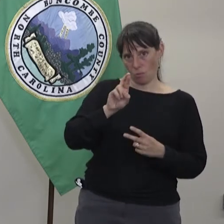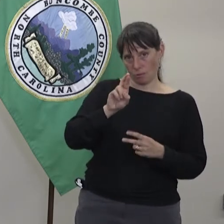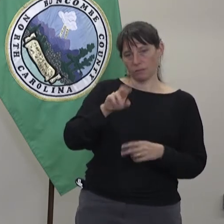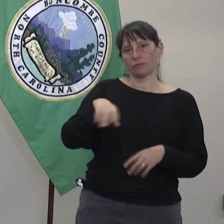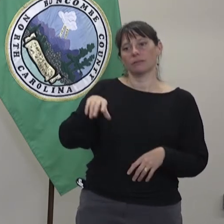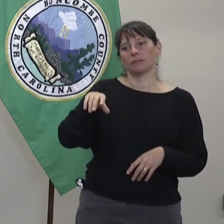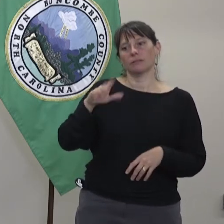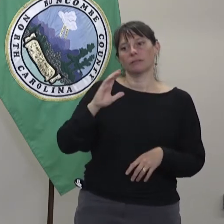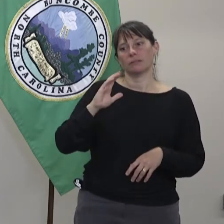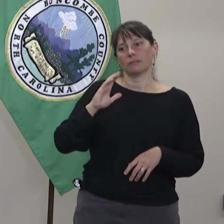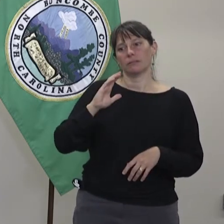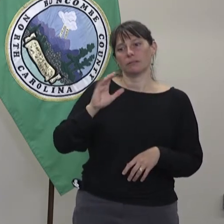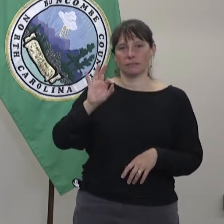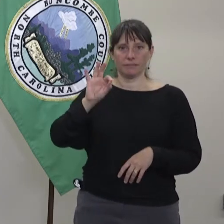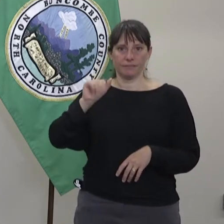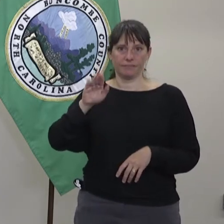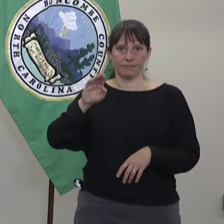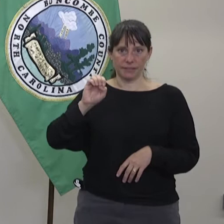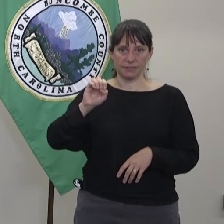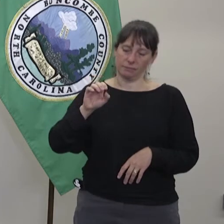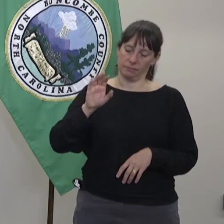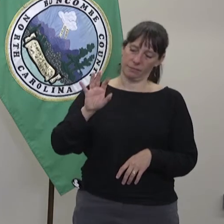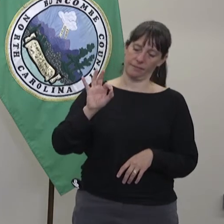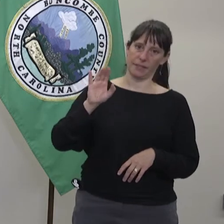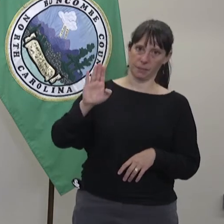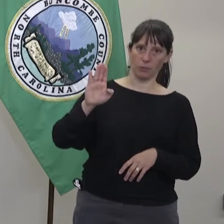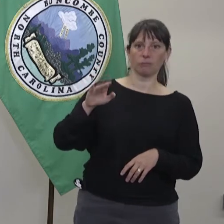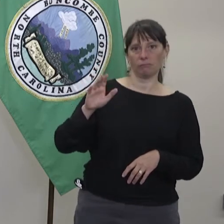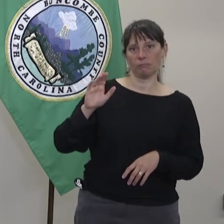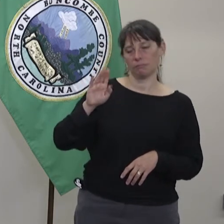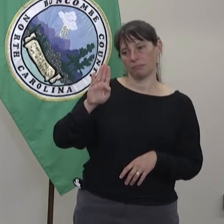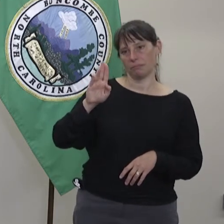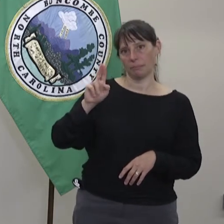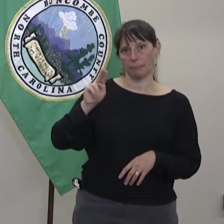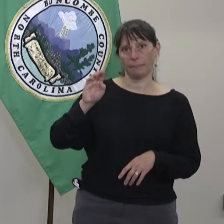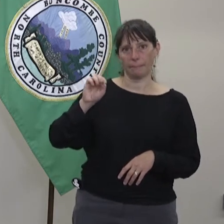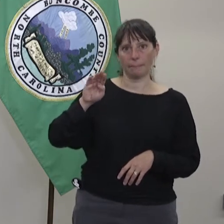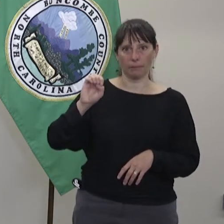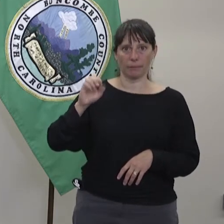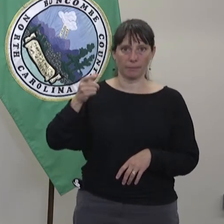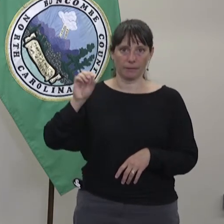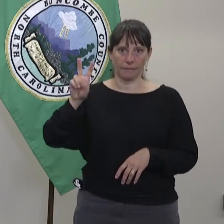provided by Stacy Saunders, Buncombe County's Public Health Director.